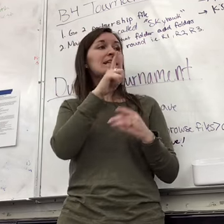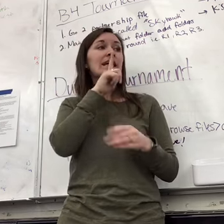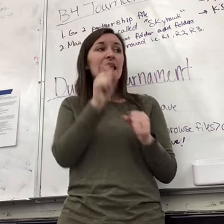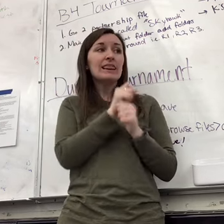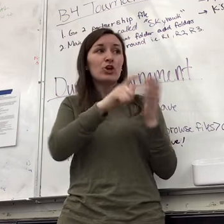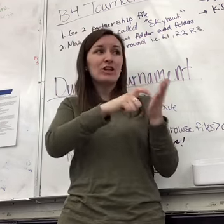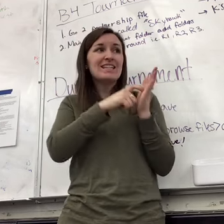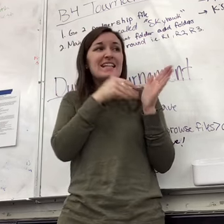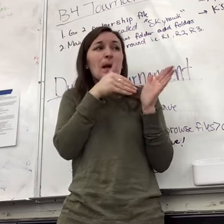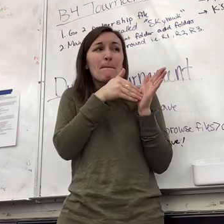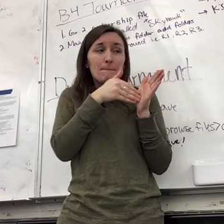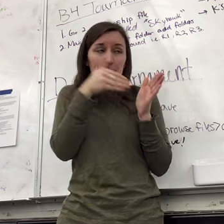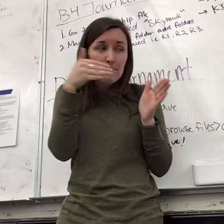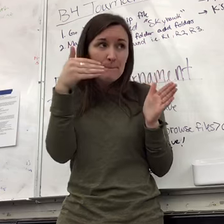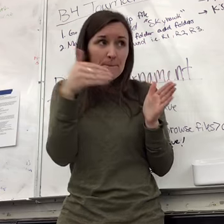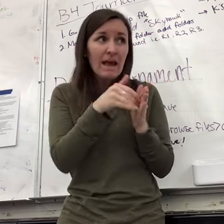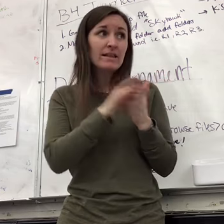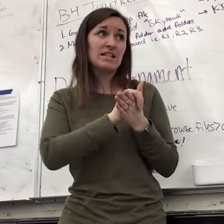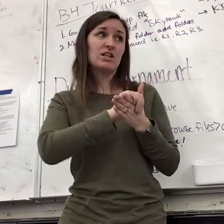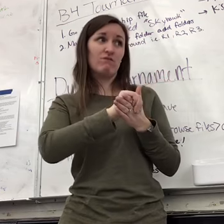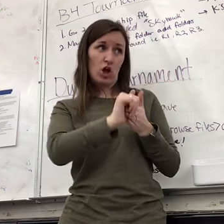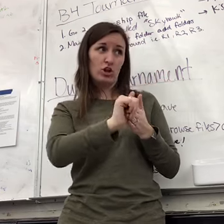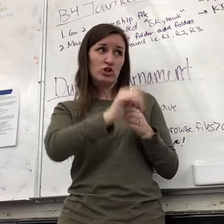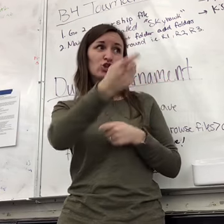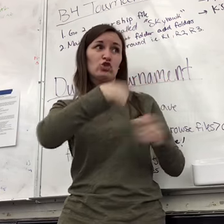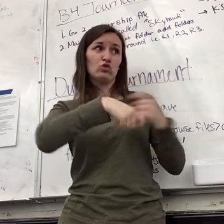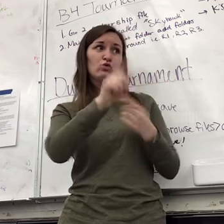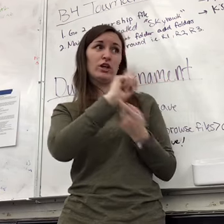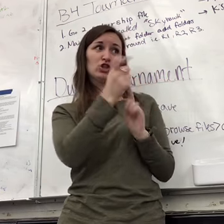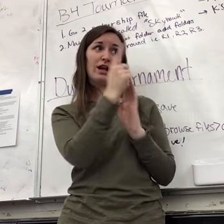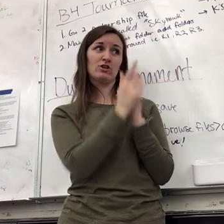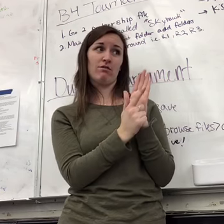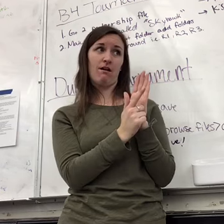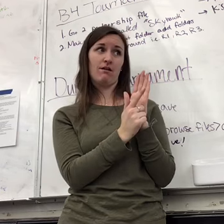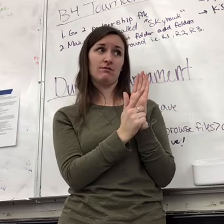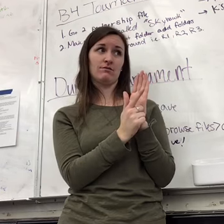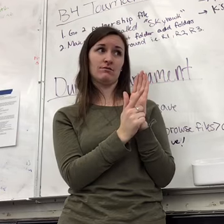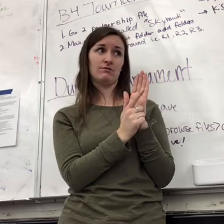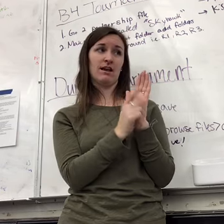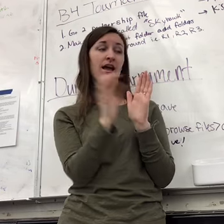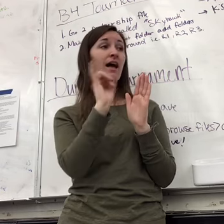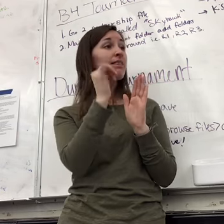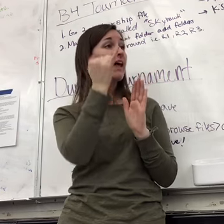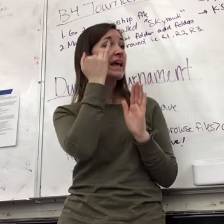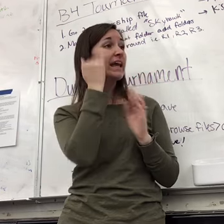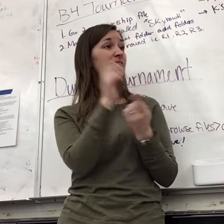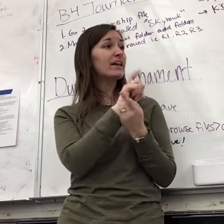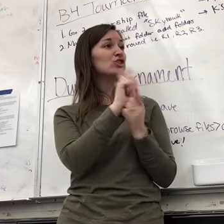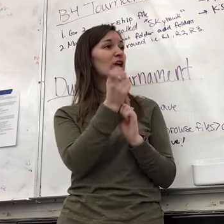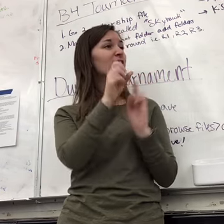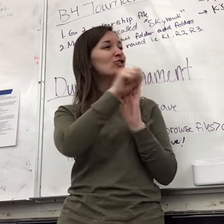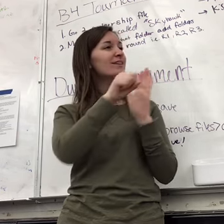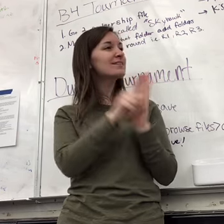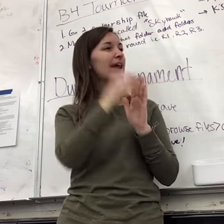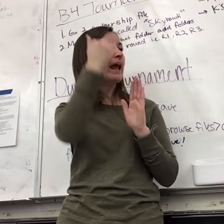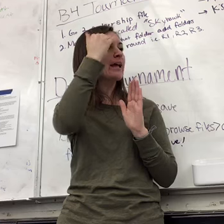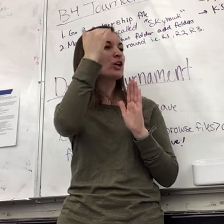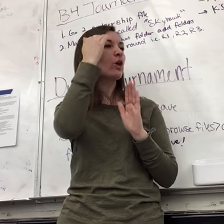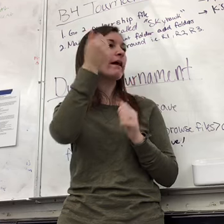they changed the state tree, it cost the state around $8 million just to have that law passed, plus almost